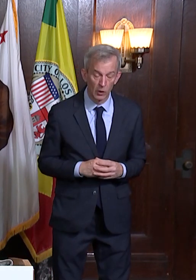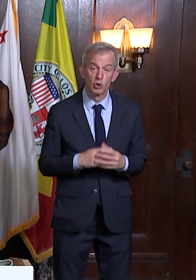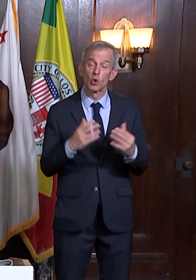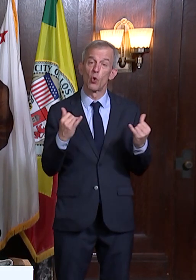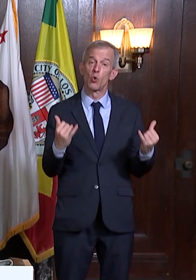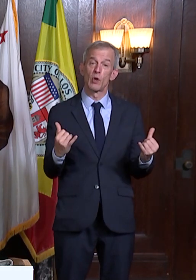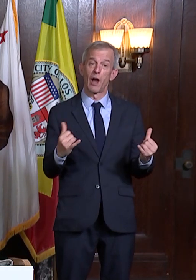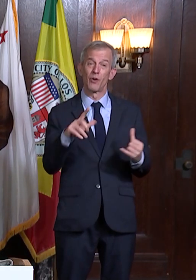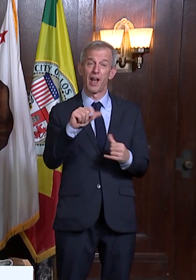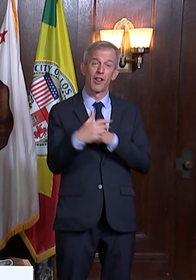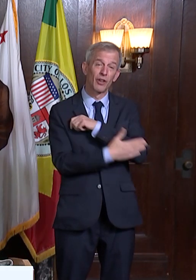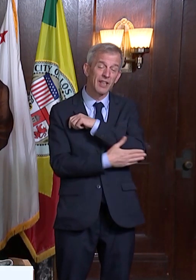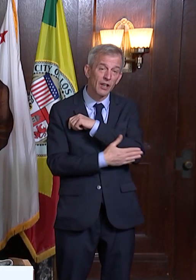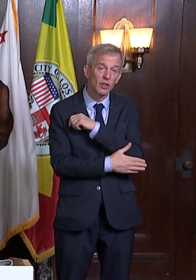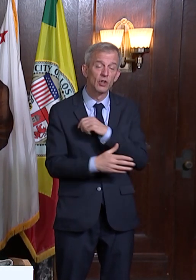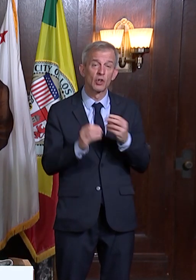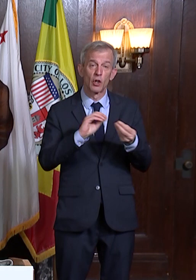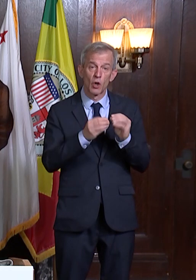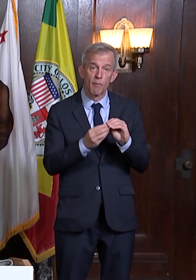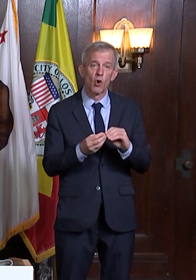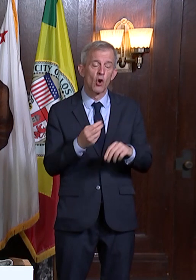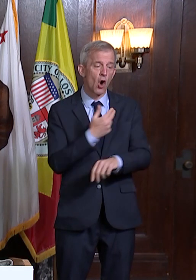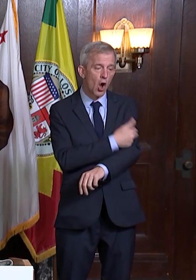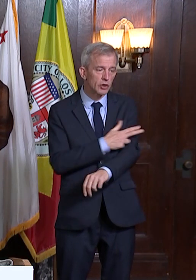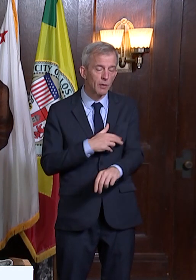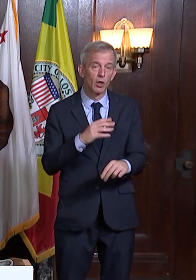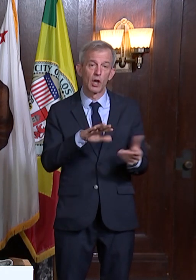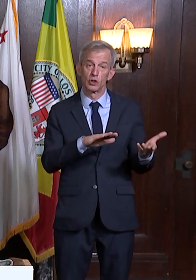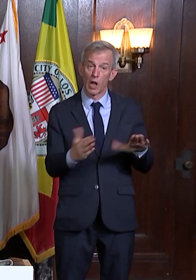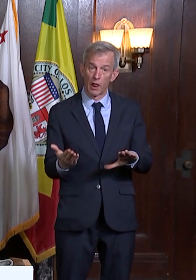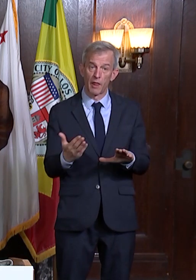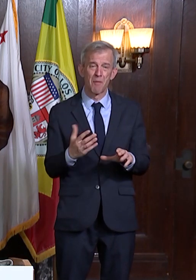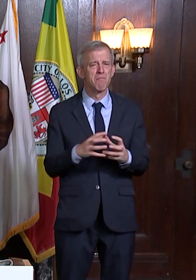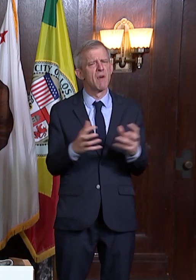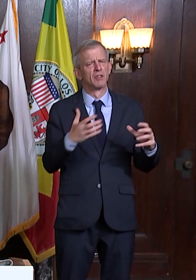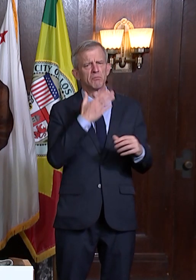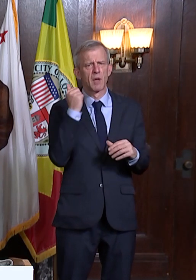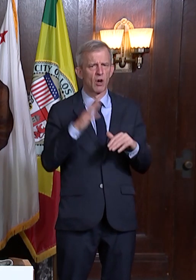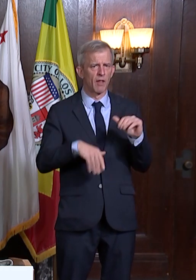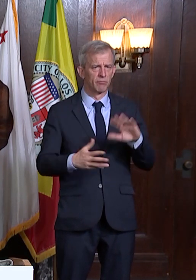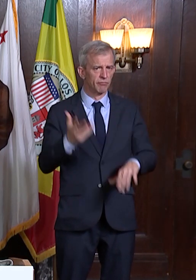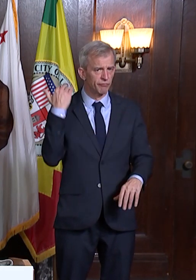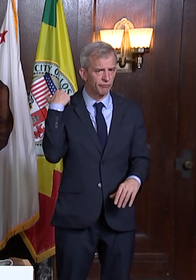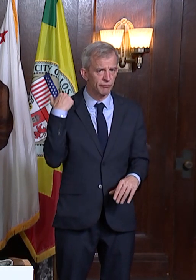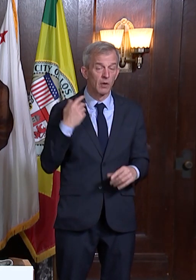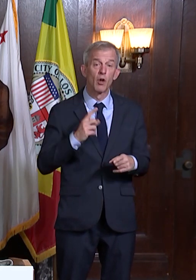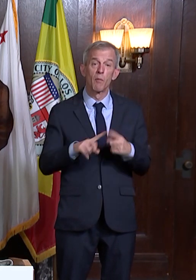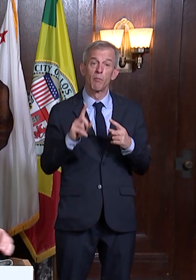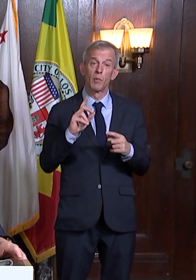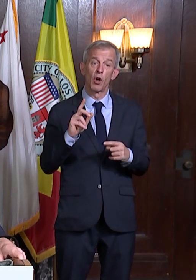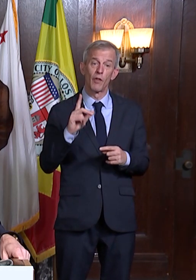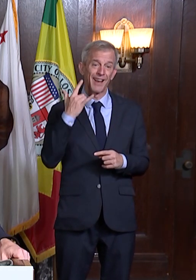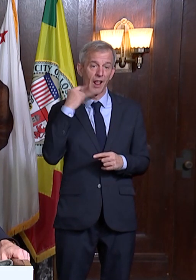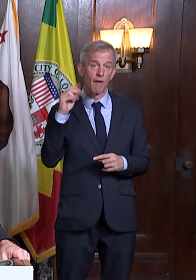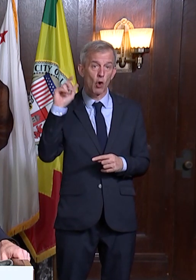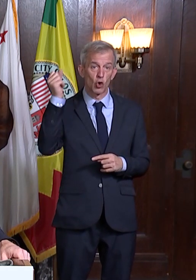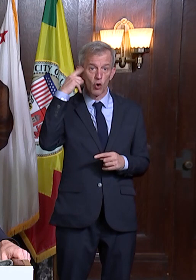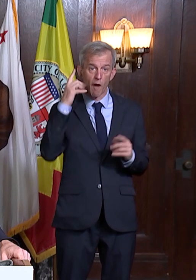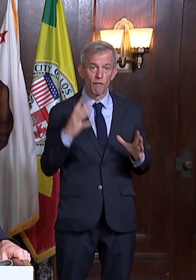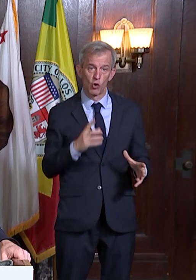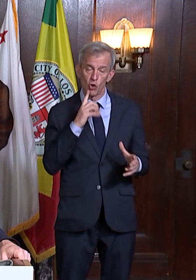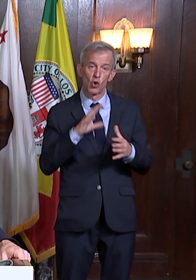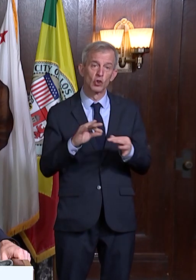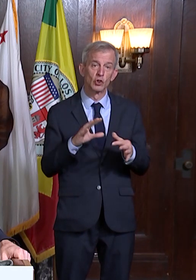the case numbers, the hospitalizations, and deaths are much better. But as the governor said, and any Game of Thrones fan